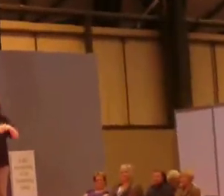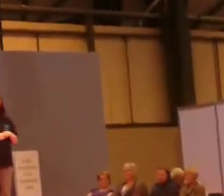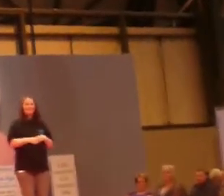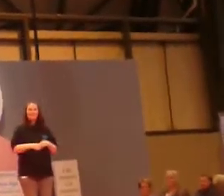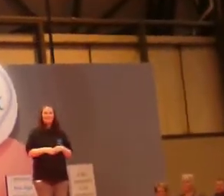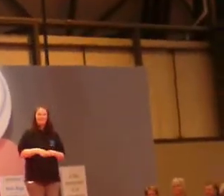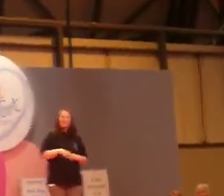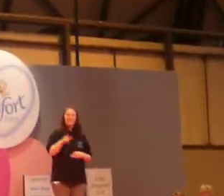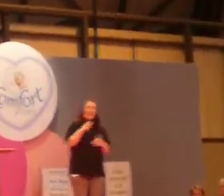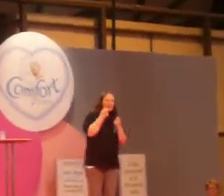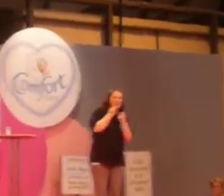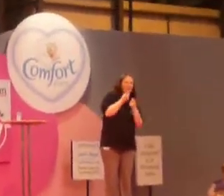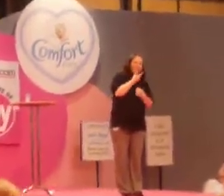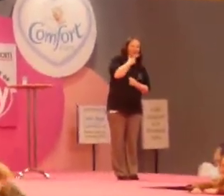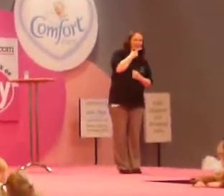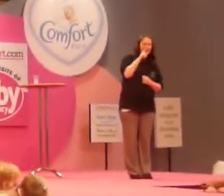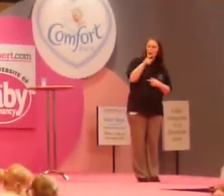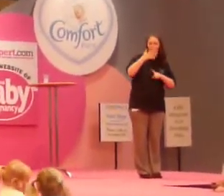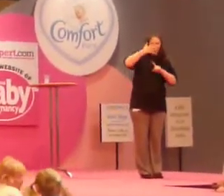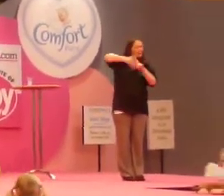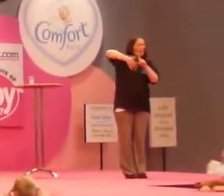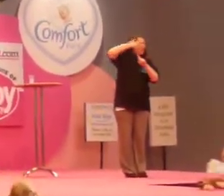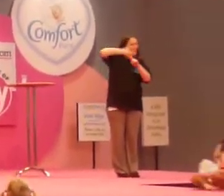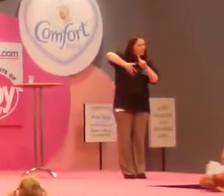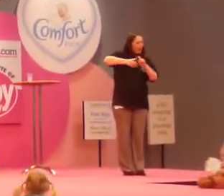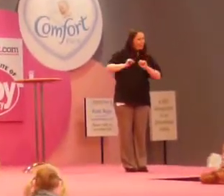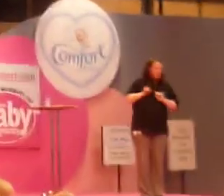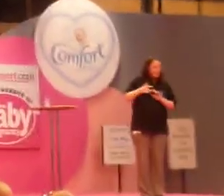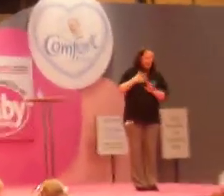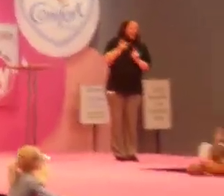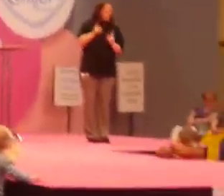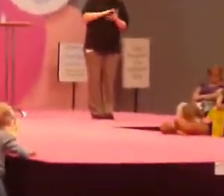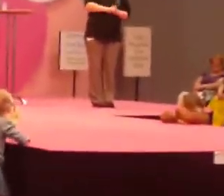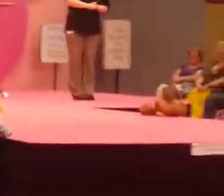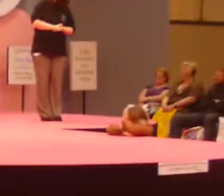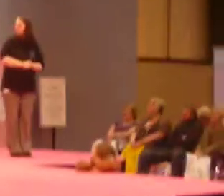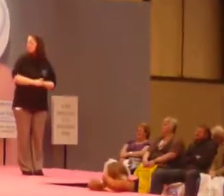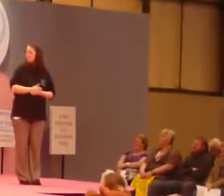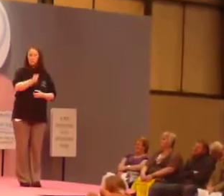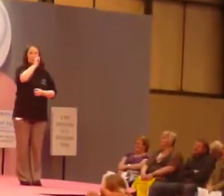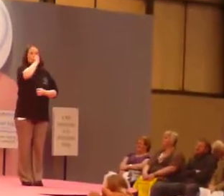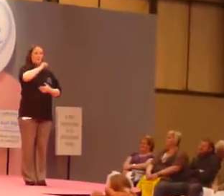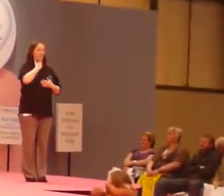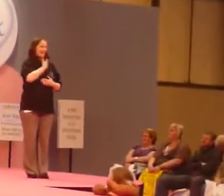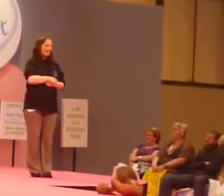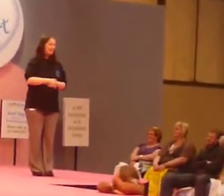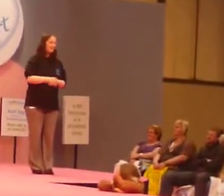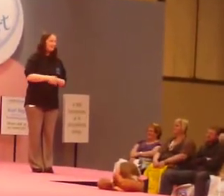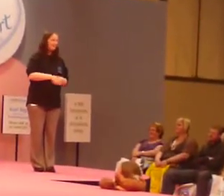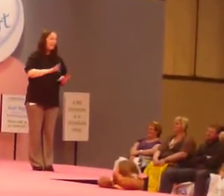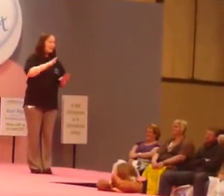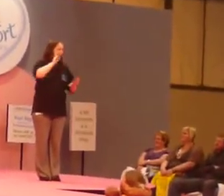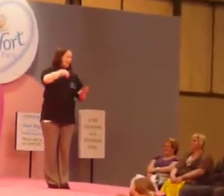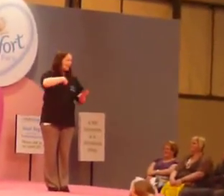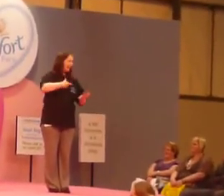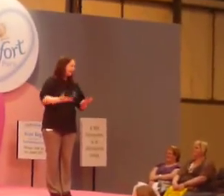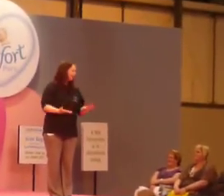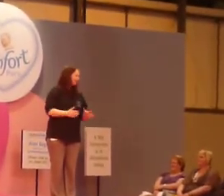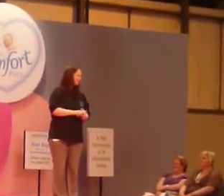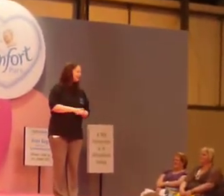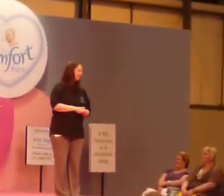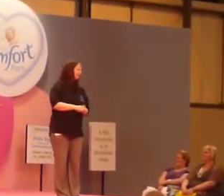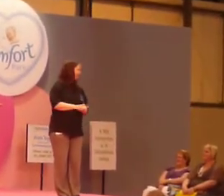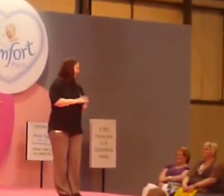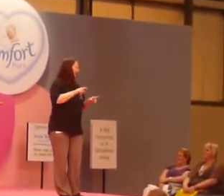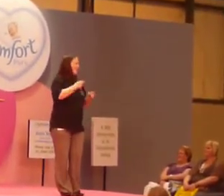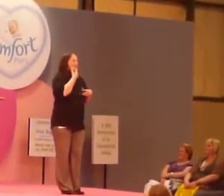mummy. Give us a little bit of a background about you. And get that mic right up to the mouth there so we can hear you. I don't want anyone to hear me. What have I